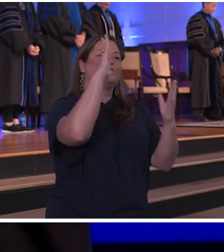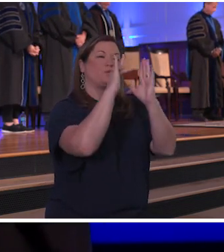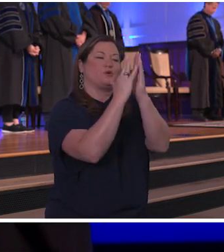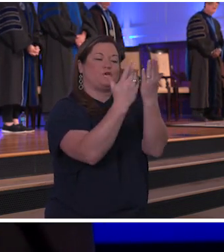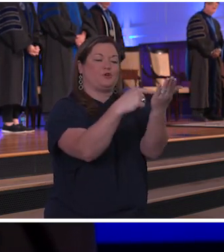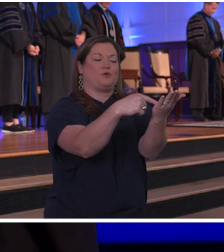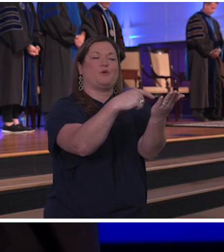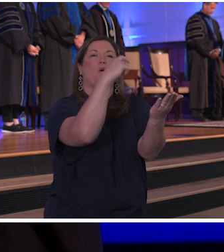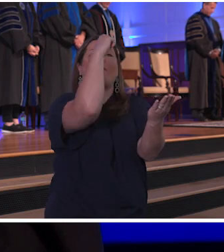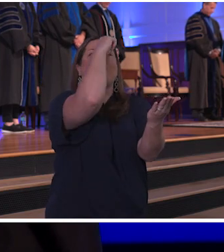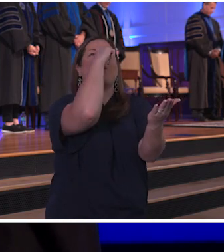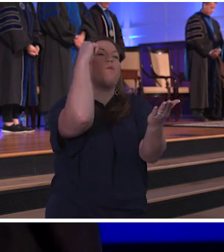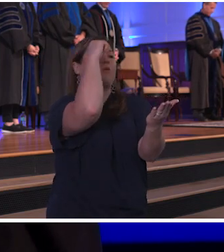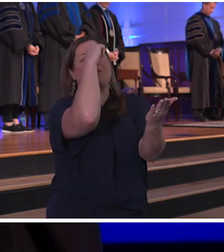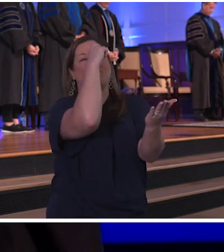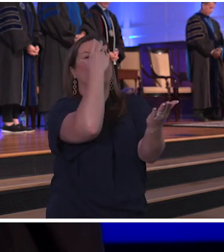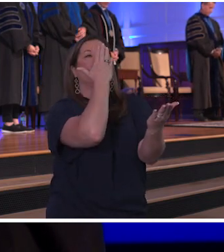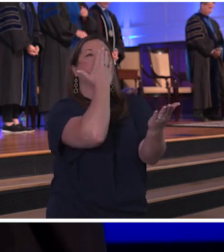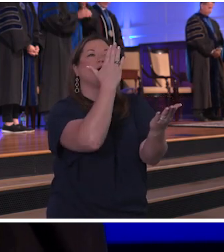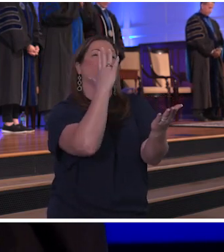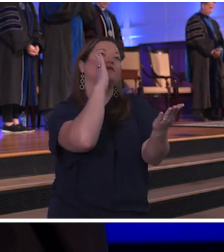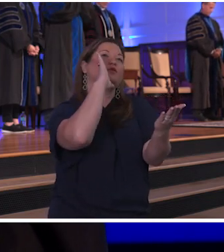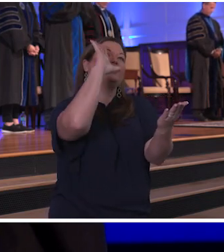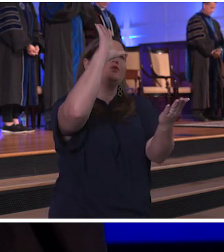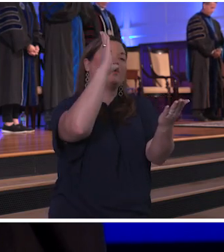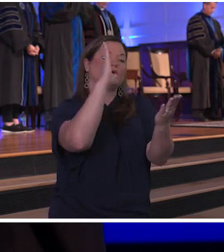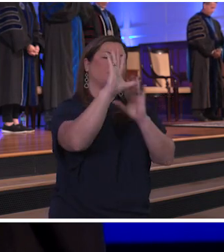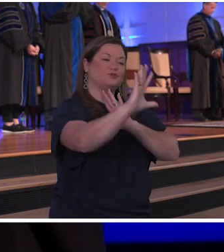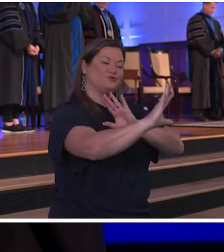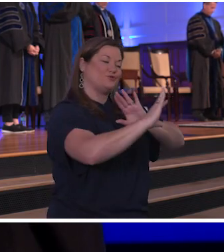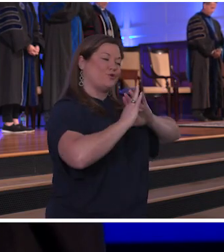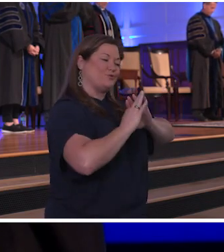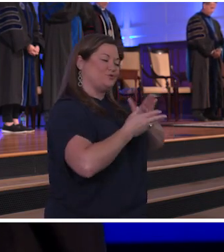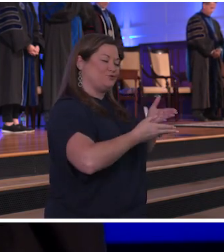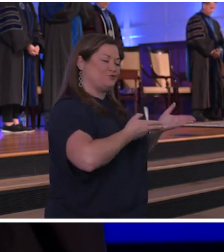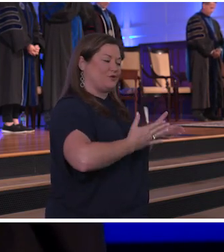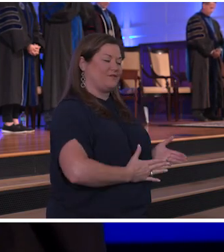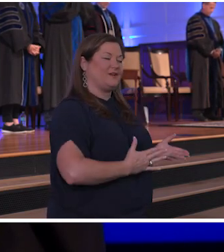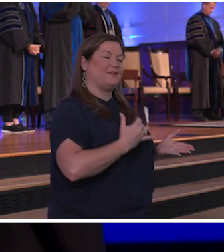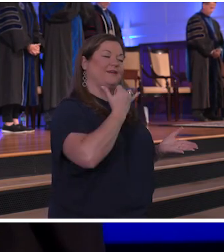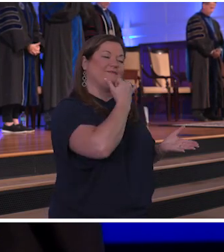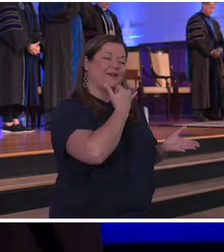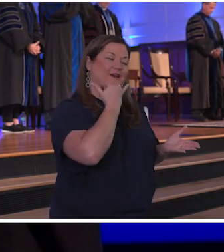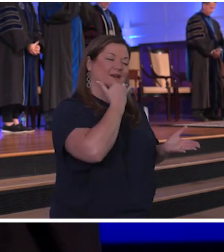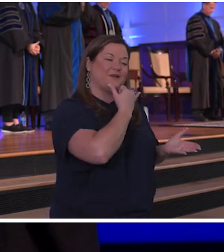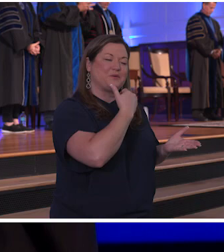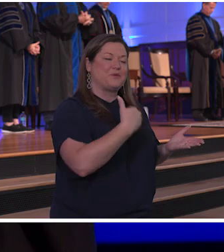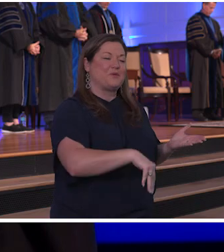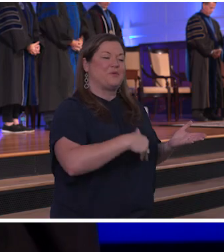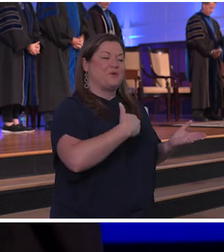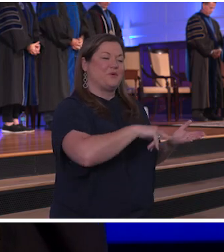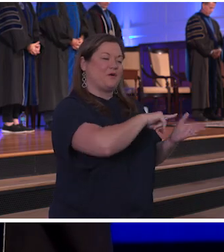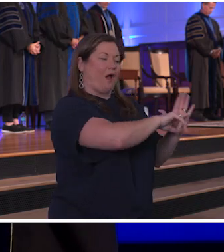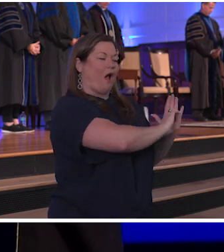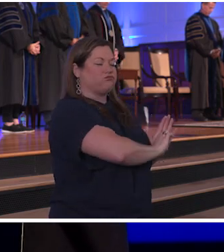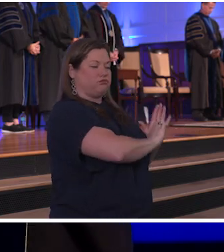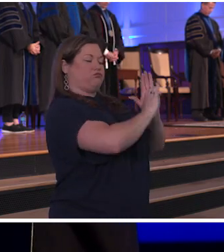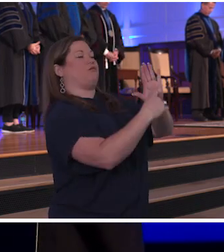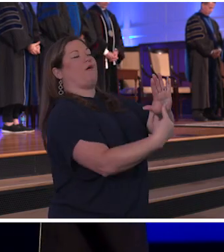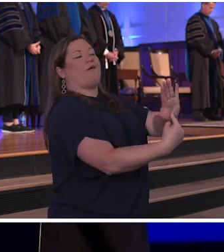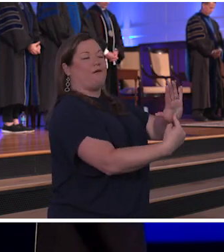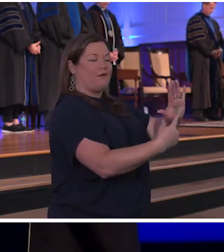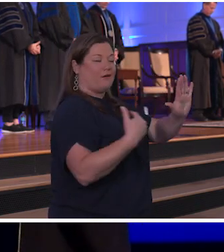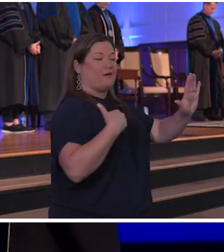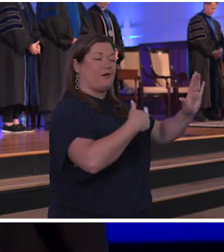you for your choice servant, Yvette Aarons. Lord, what an example she is for us to trust you fully and